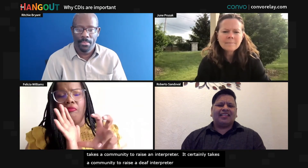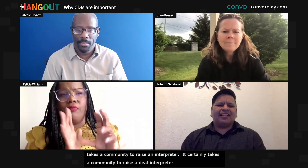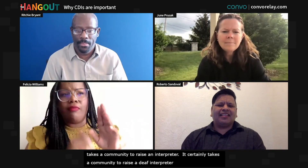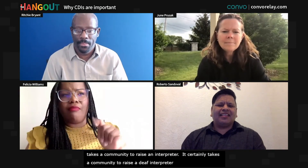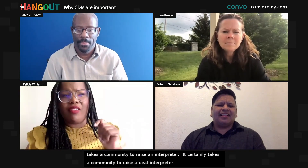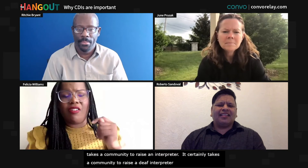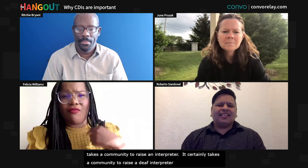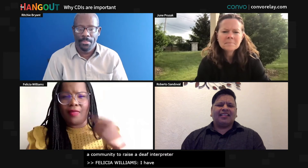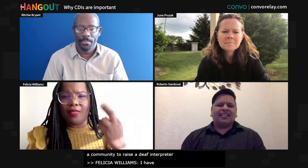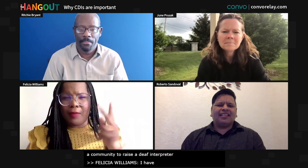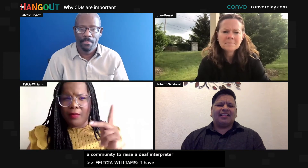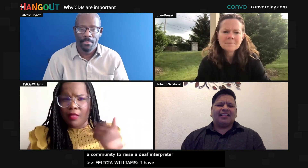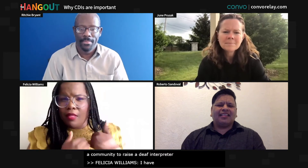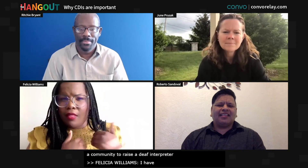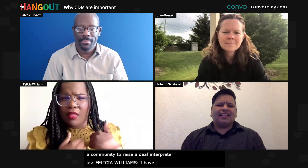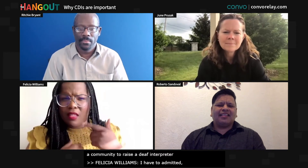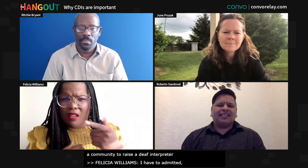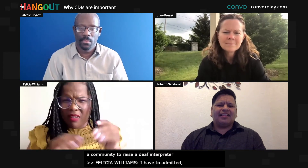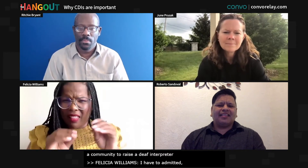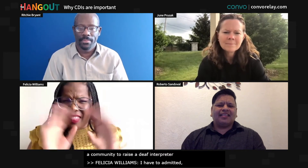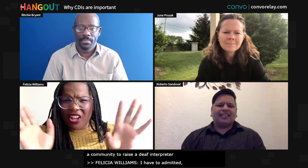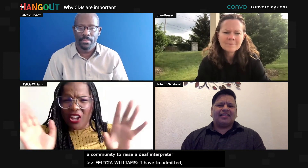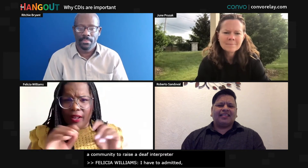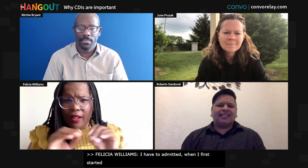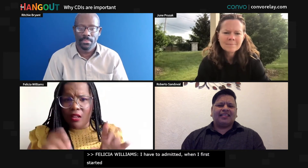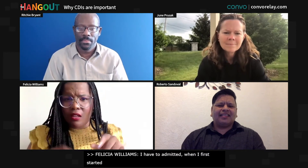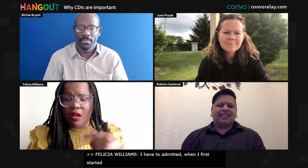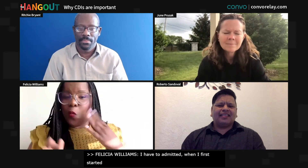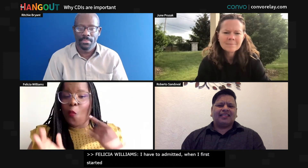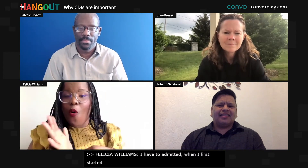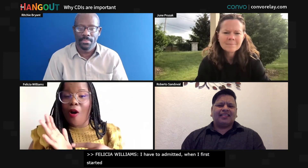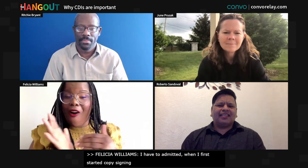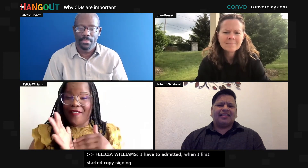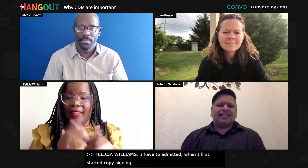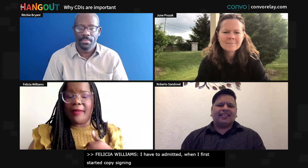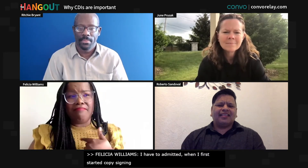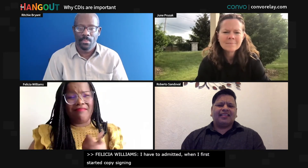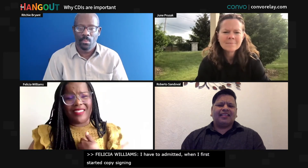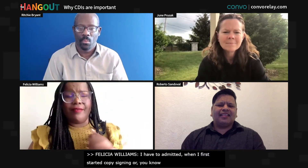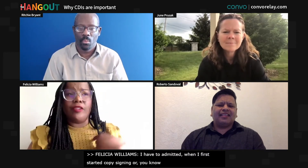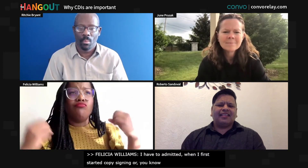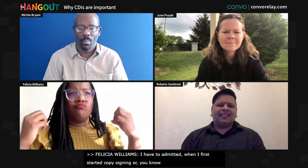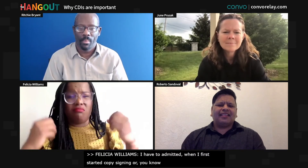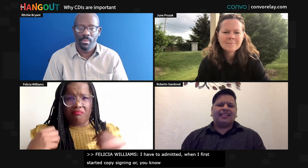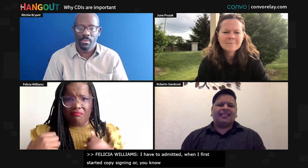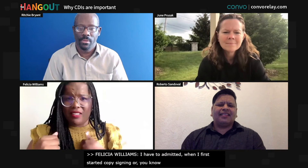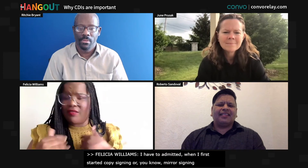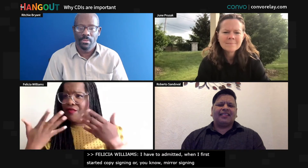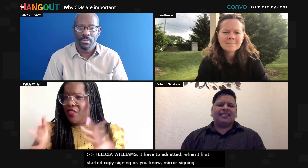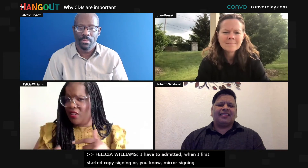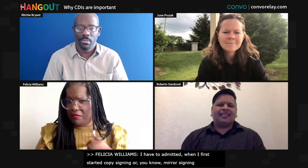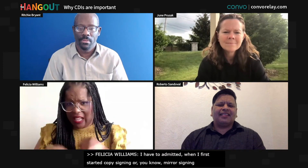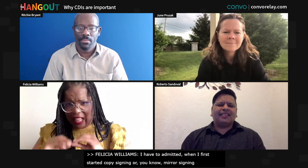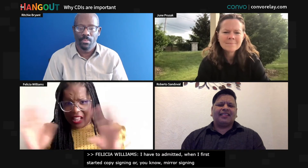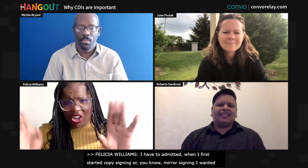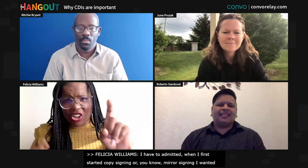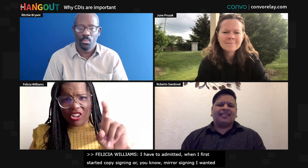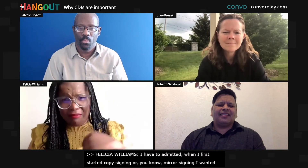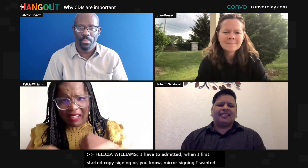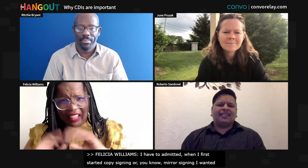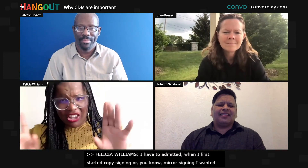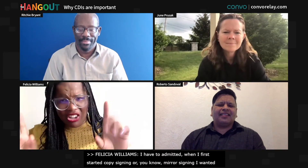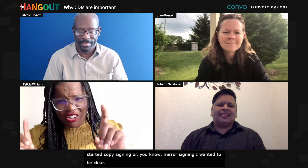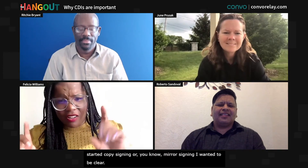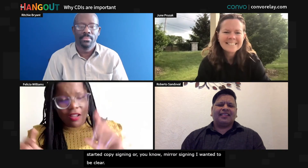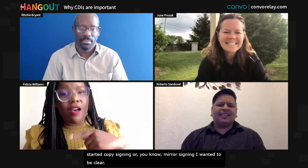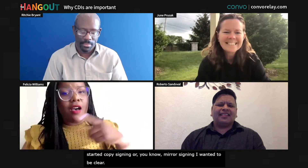started, copy signing or mirror signing, I wanted to be clear. And often I would sign and I was like, when I